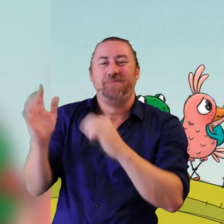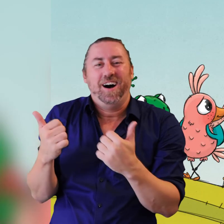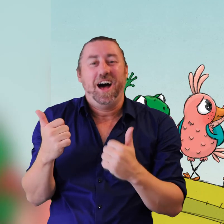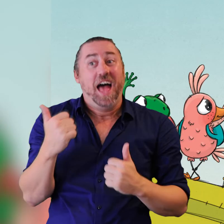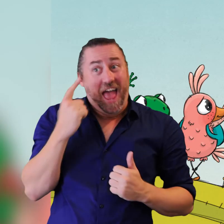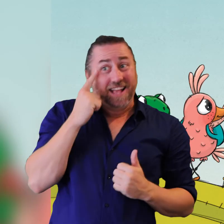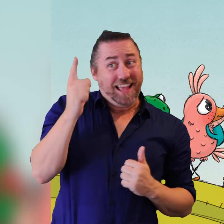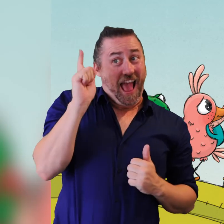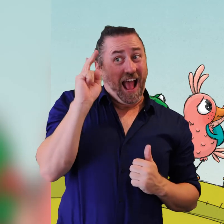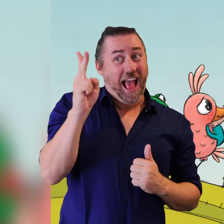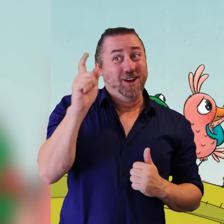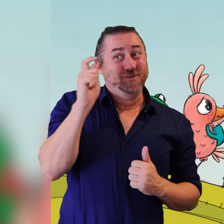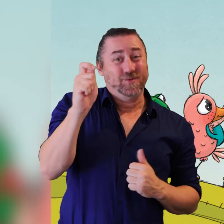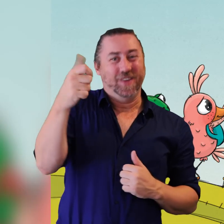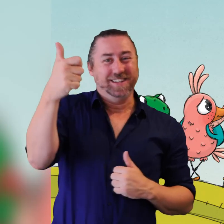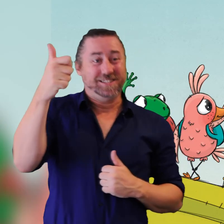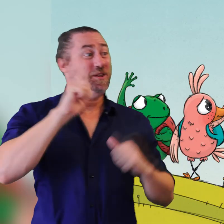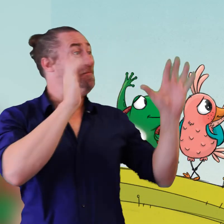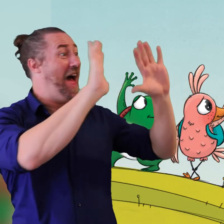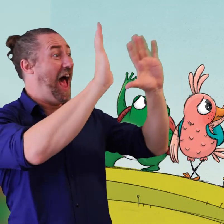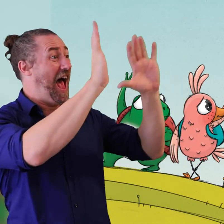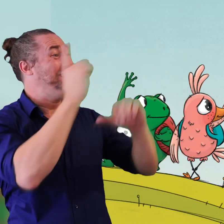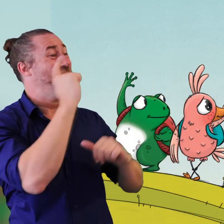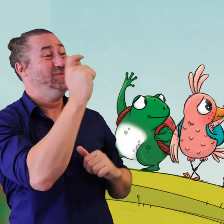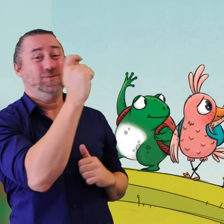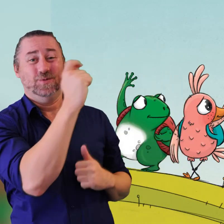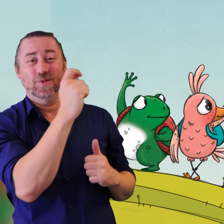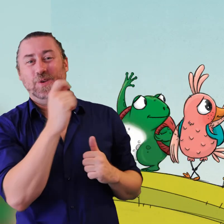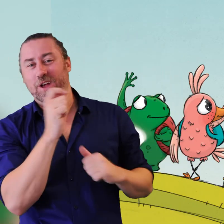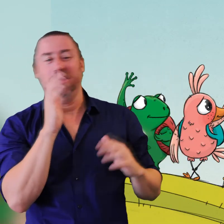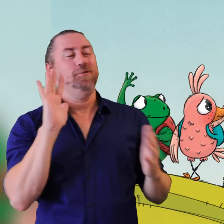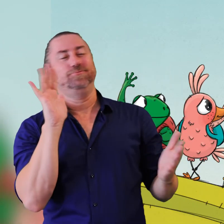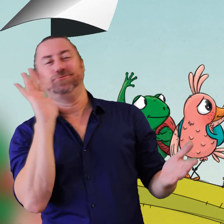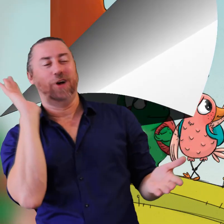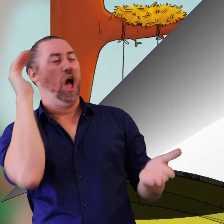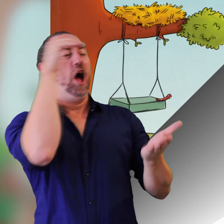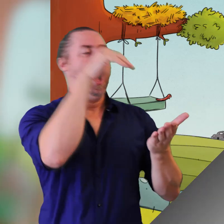fun together. "We'll see you again," their new friends said.